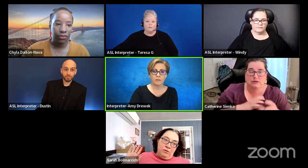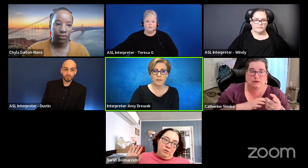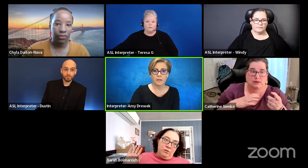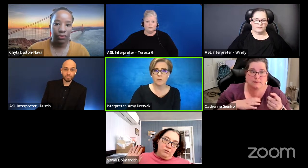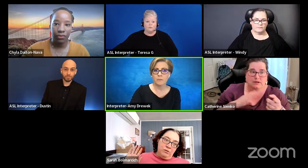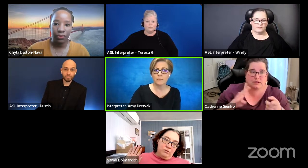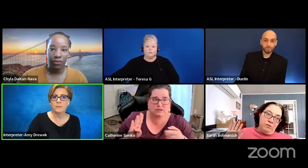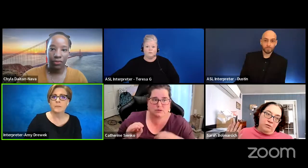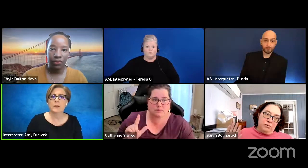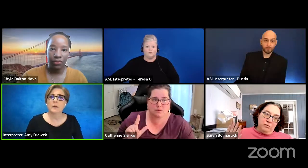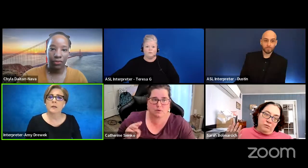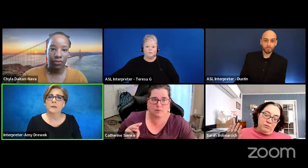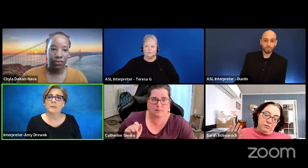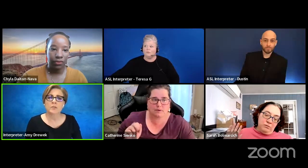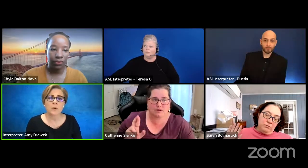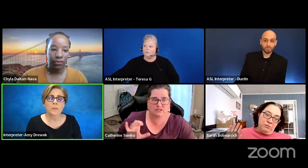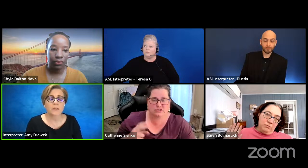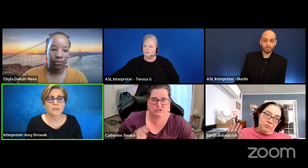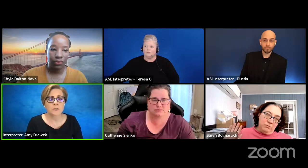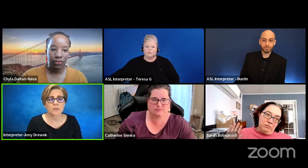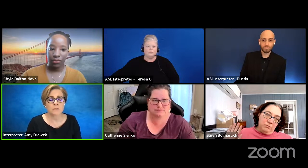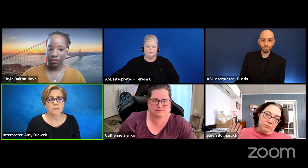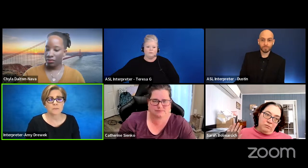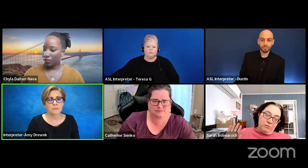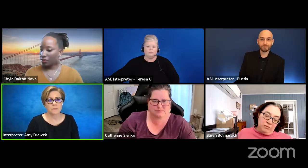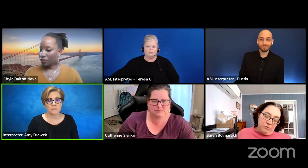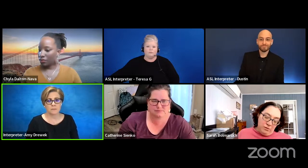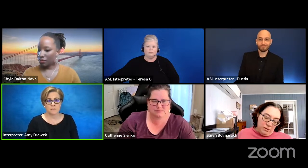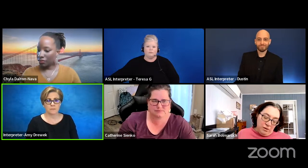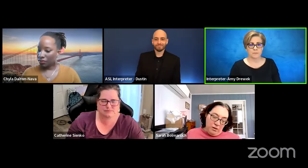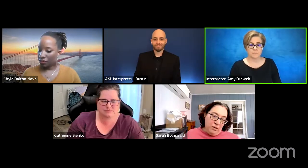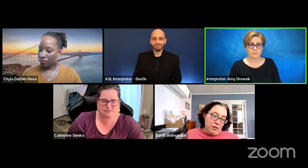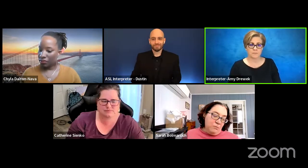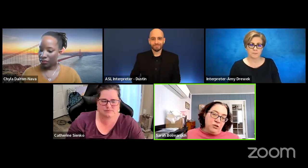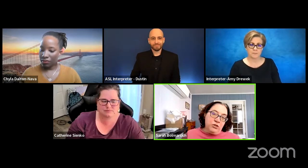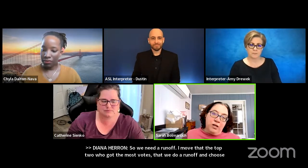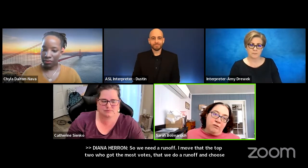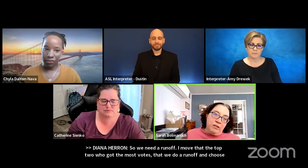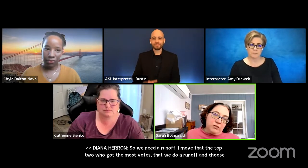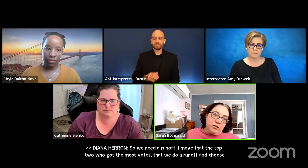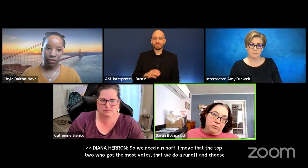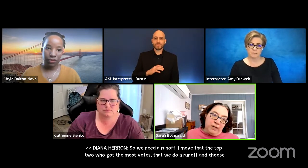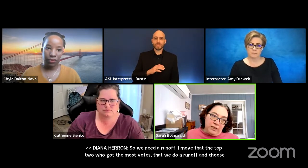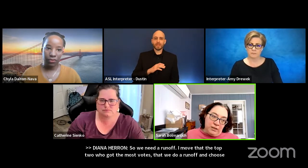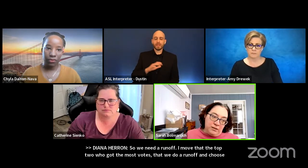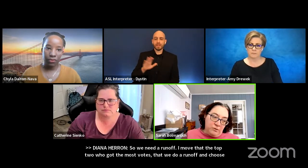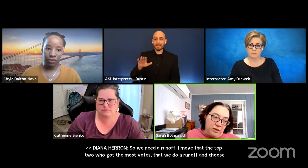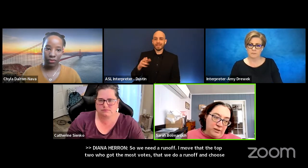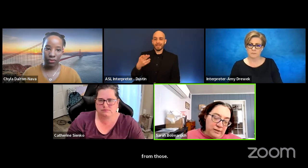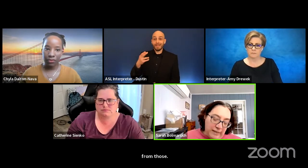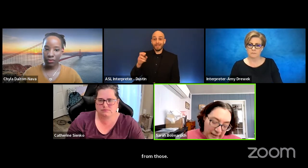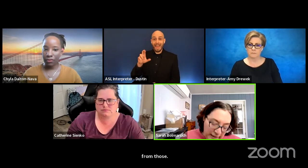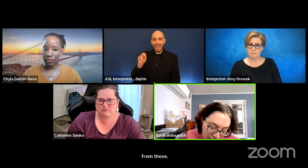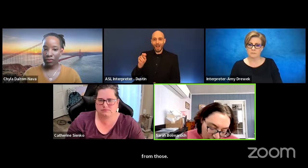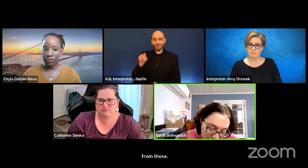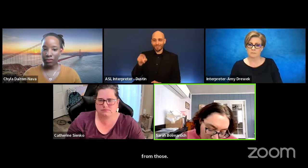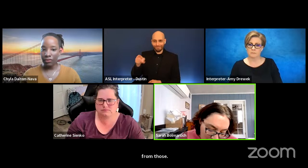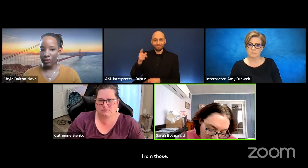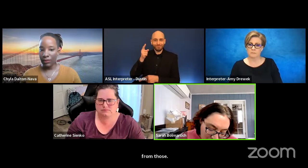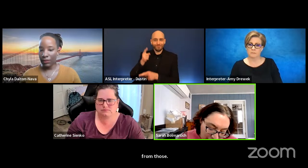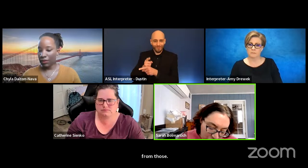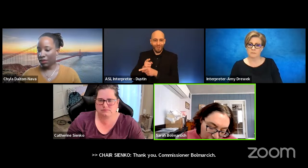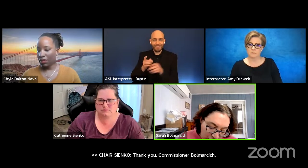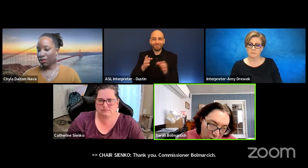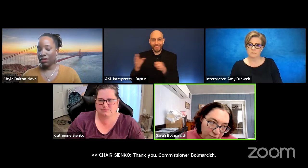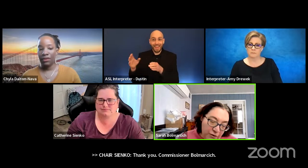This is Commissioner Cienko. Thank you. Commissioner Bolmarsich? Commissioner Heron's correct, as I was going to say,